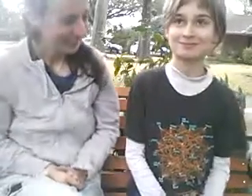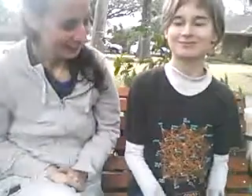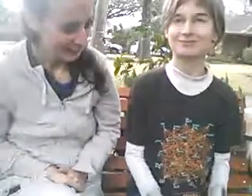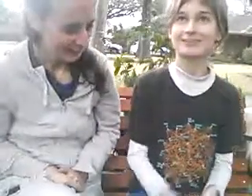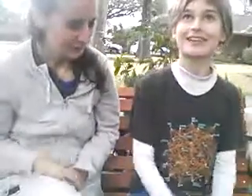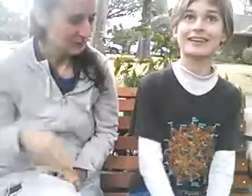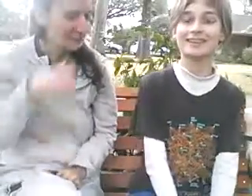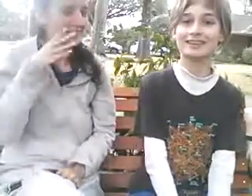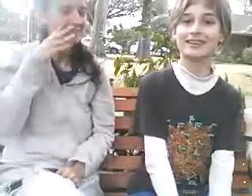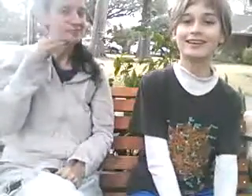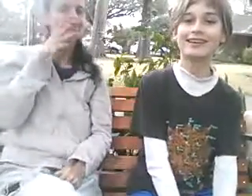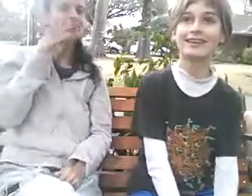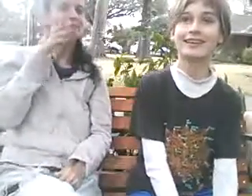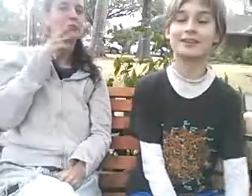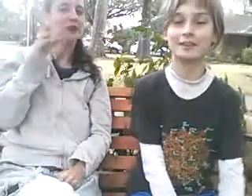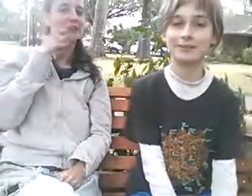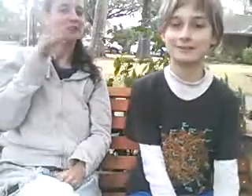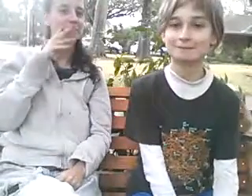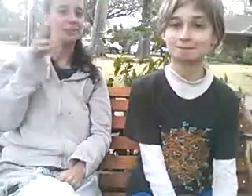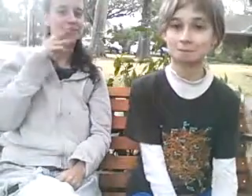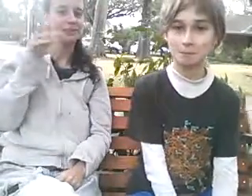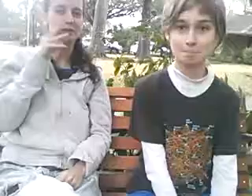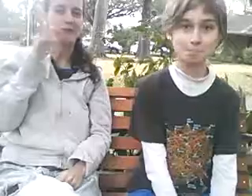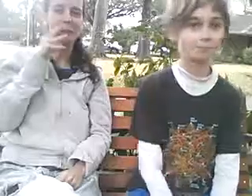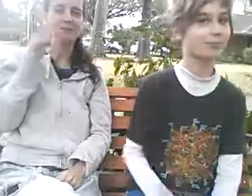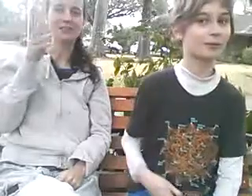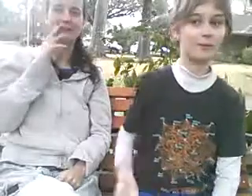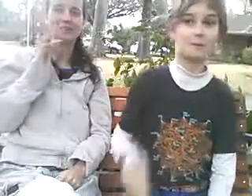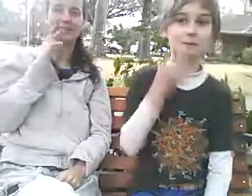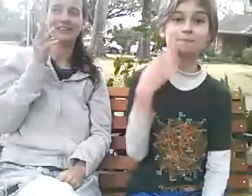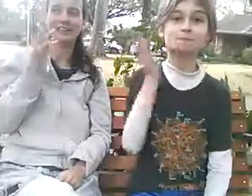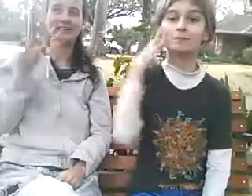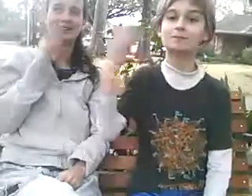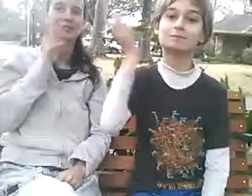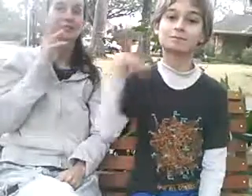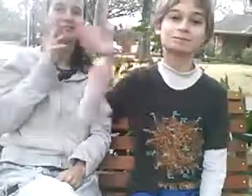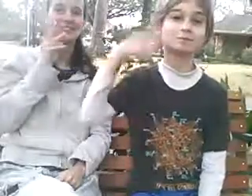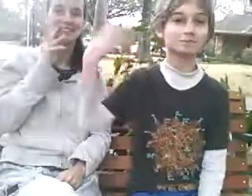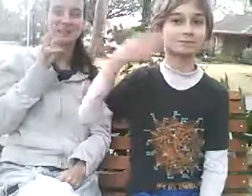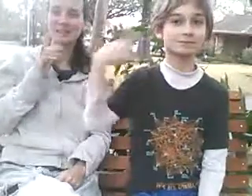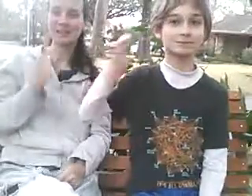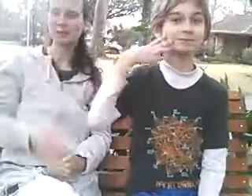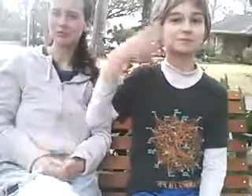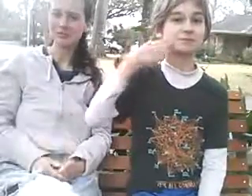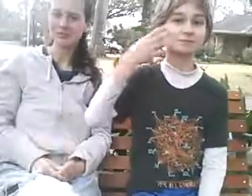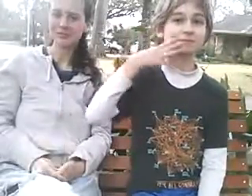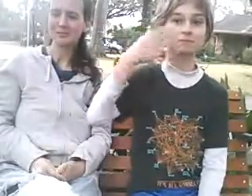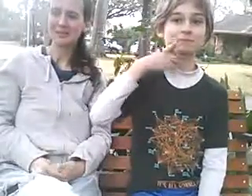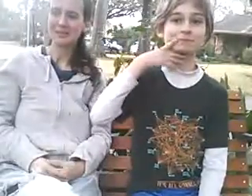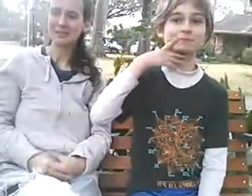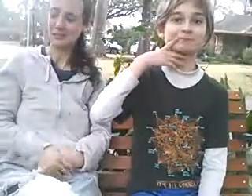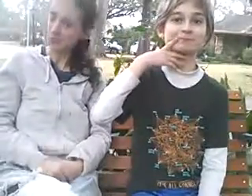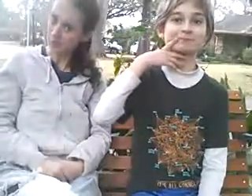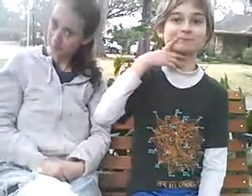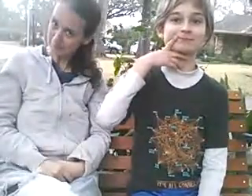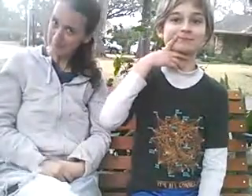And so you know, the baby would aim, and say, I need to do this, and you'd be like, well, what does that mean? You need to go pee-pee? Do